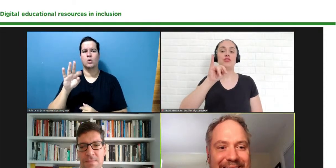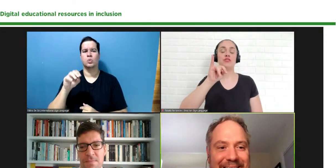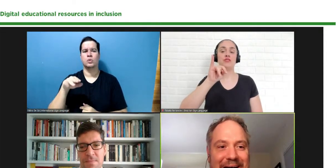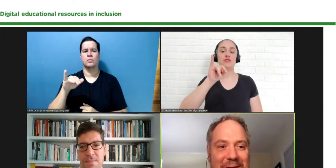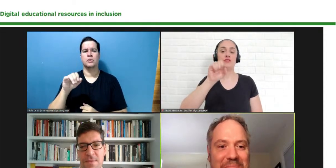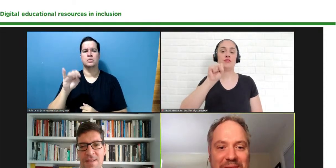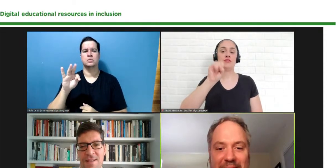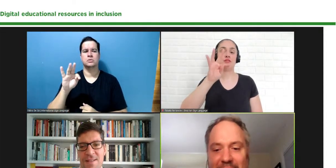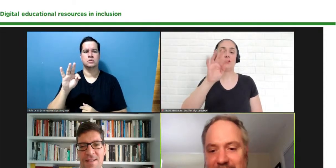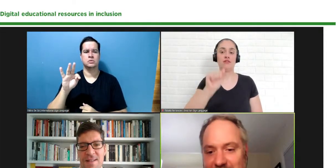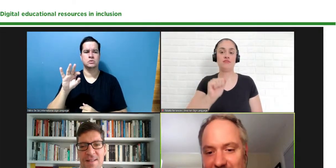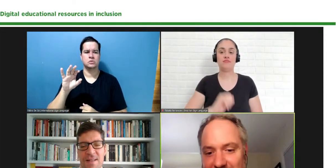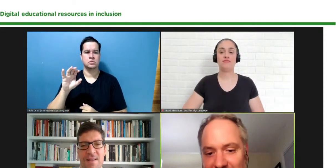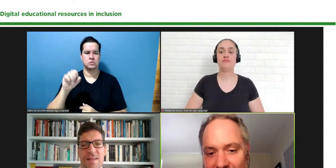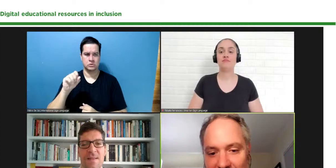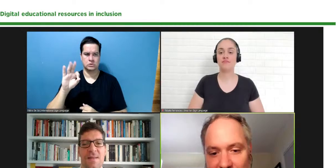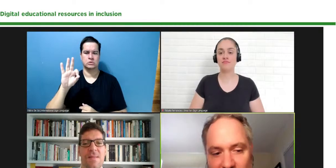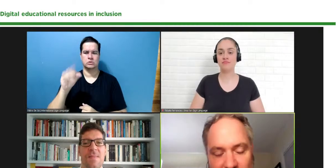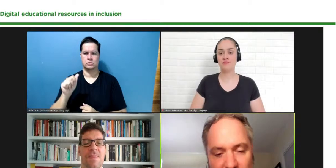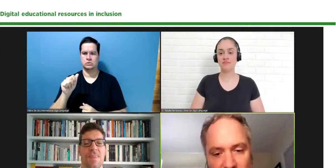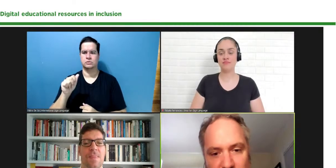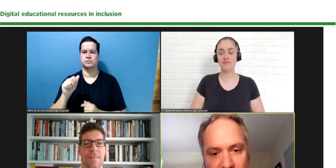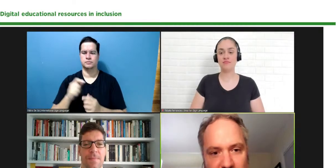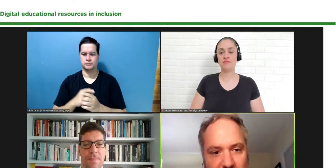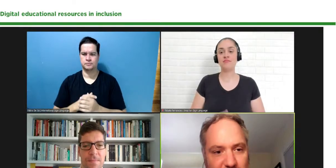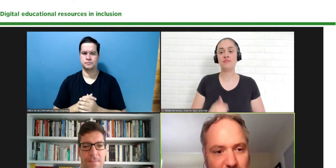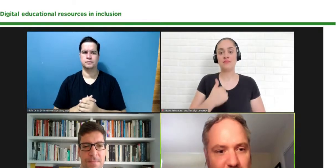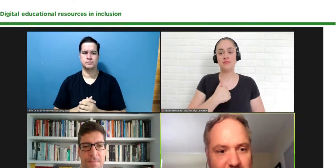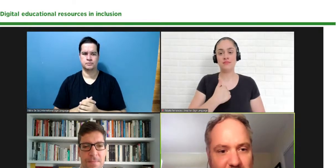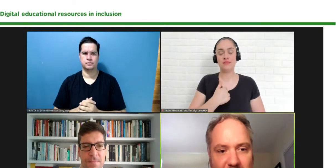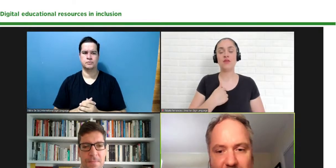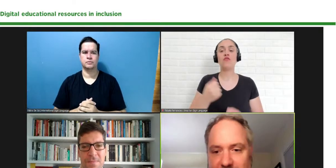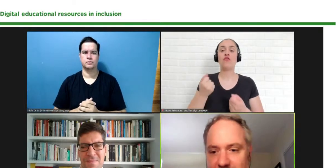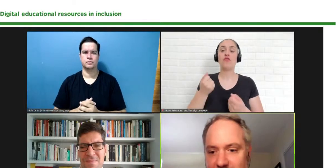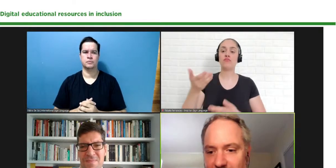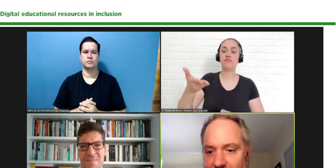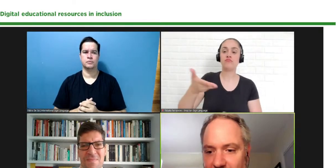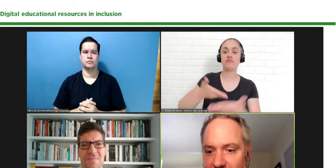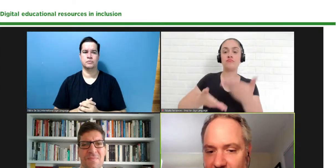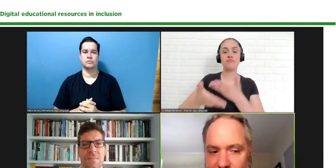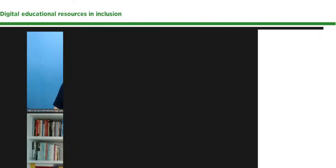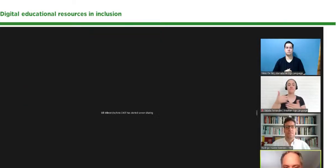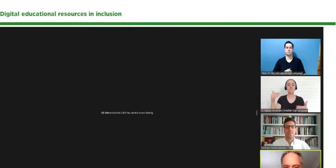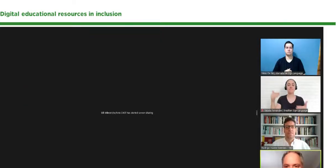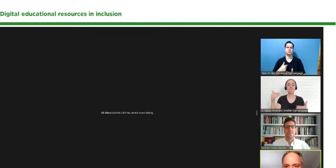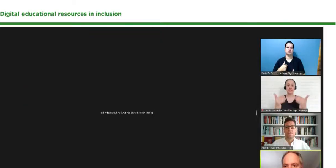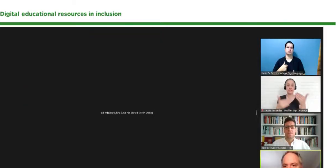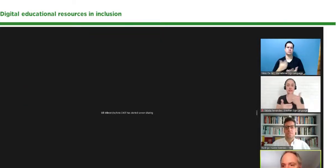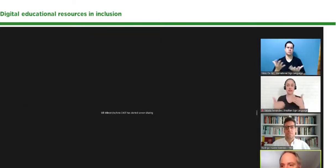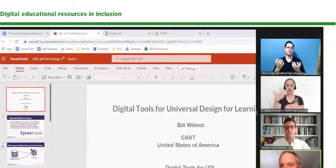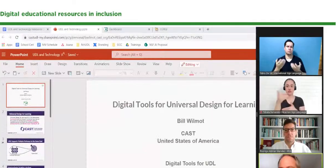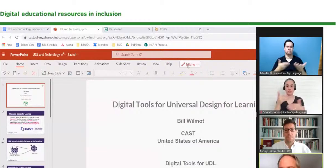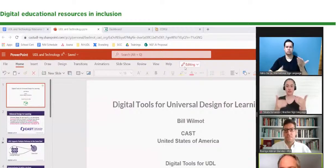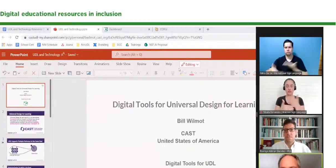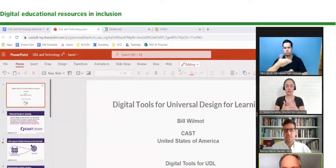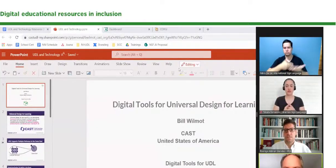hair. And I am going to share a few slides just as a